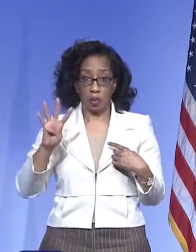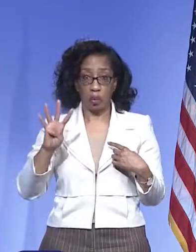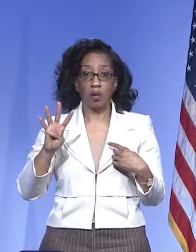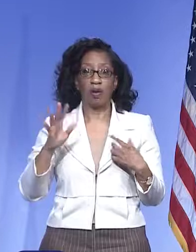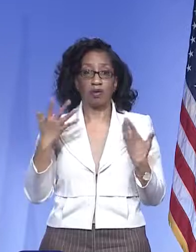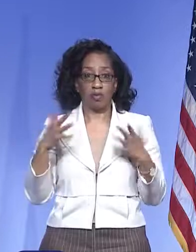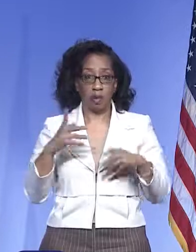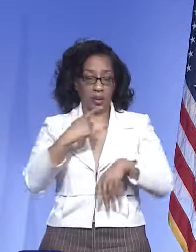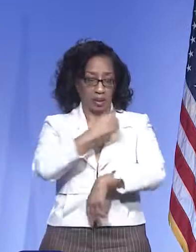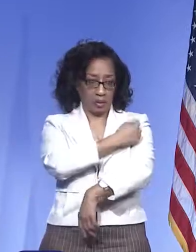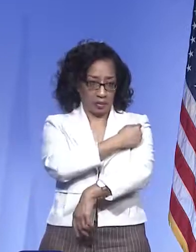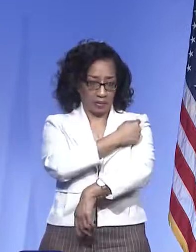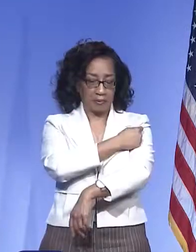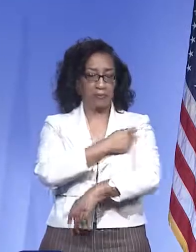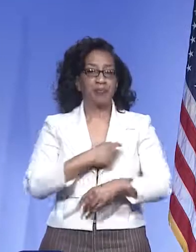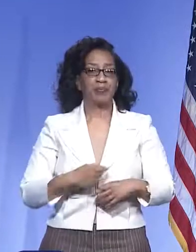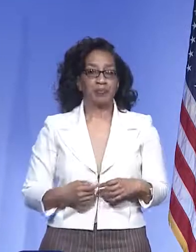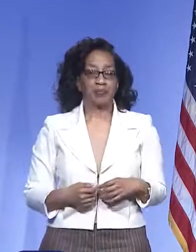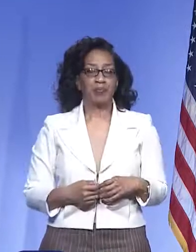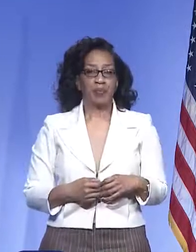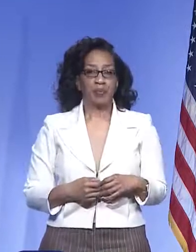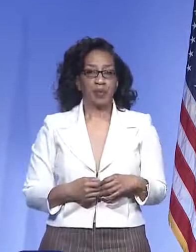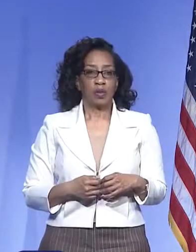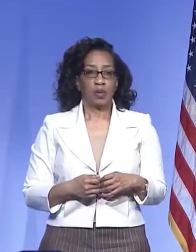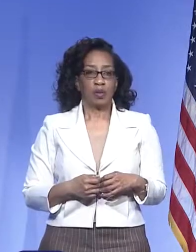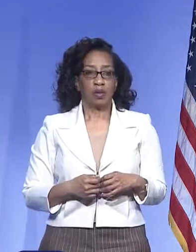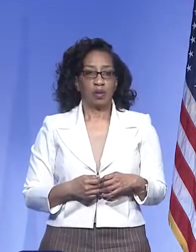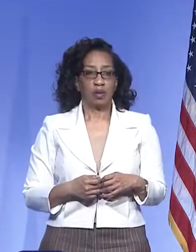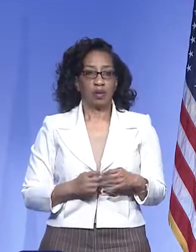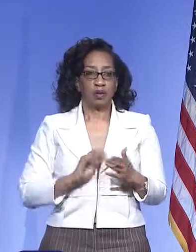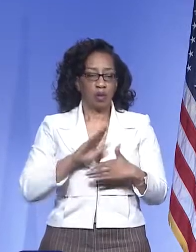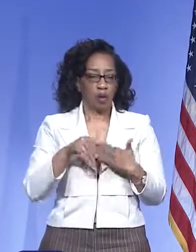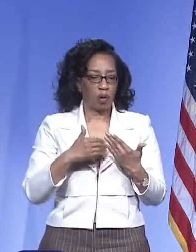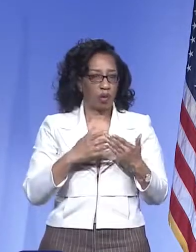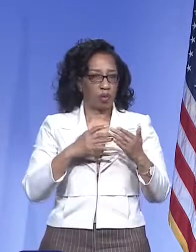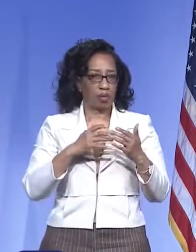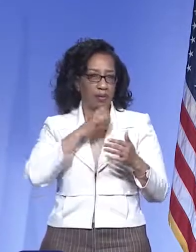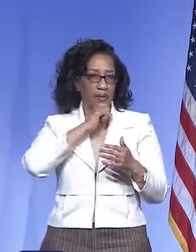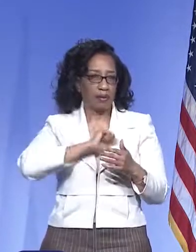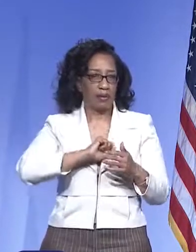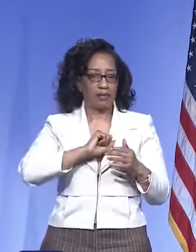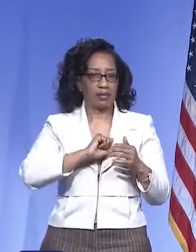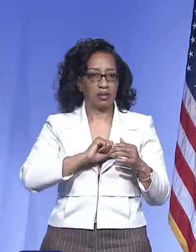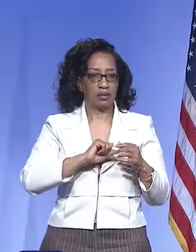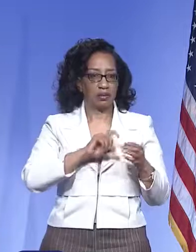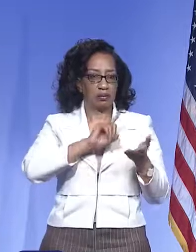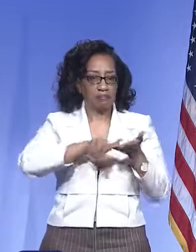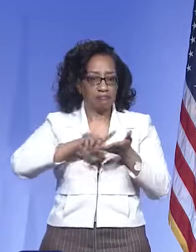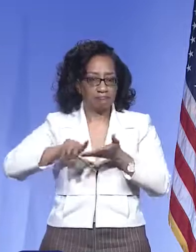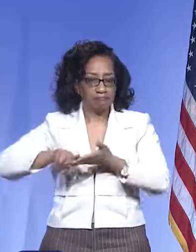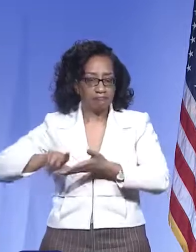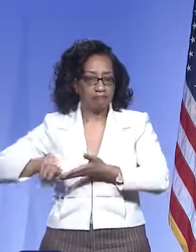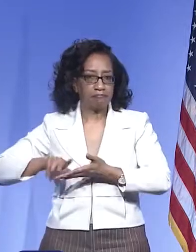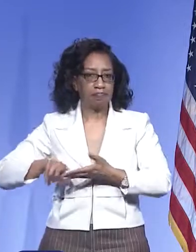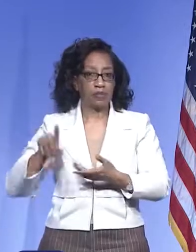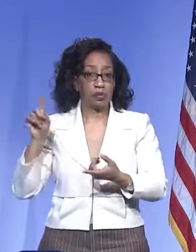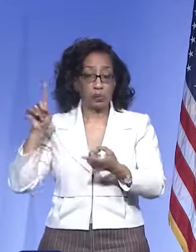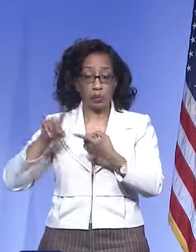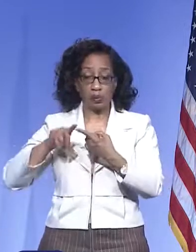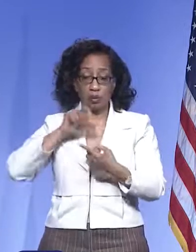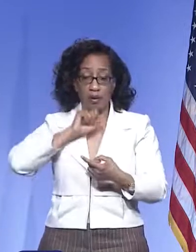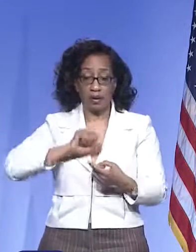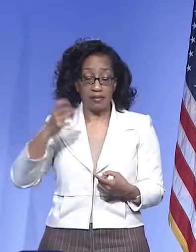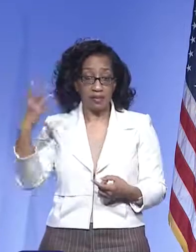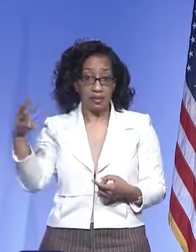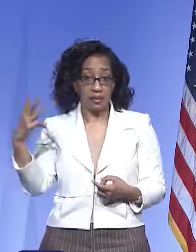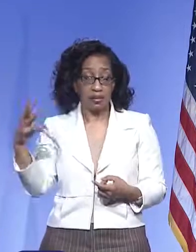similar analysis available for all the different age bands down to 16. But in terms